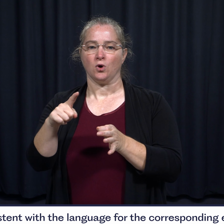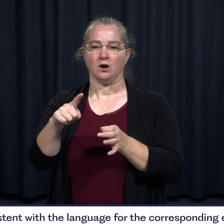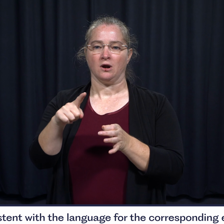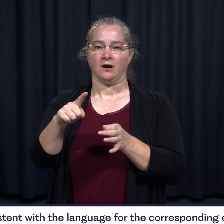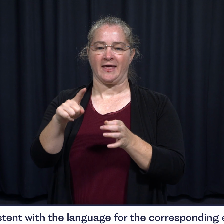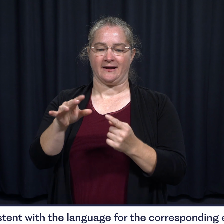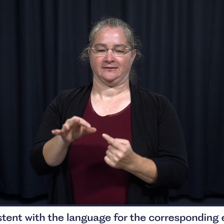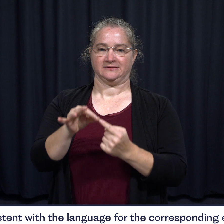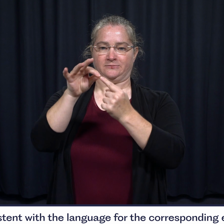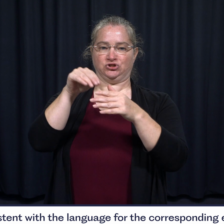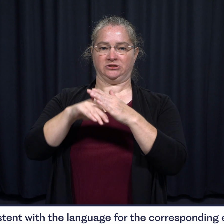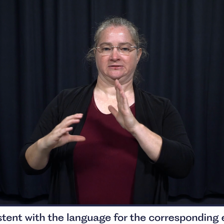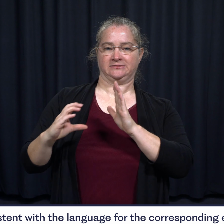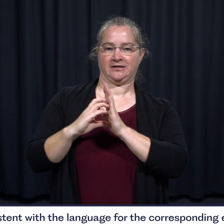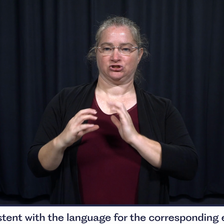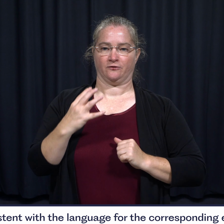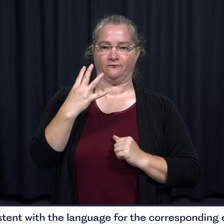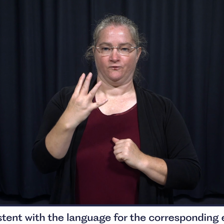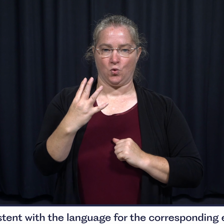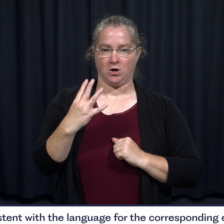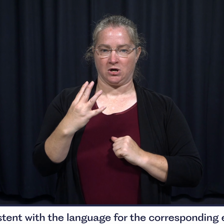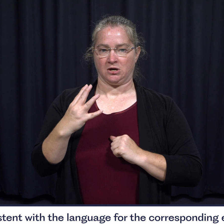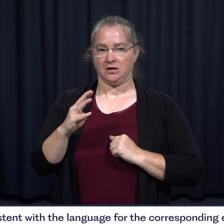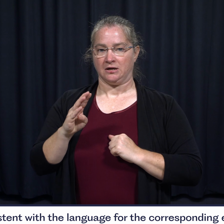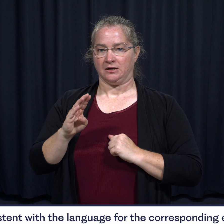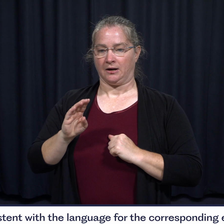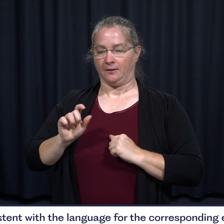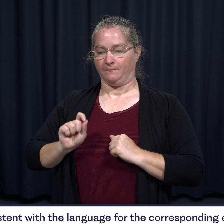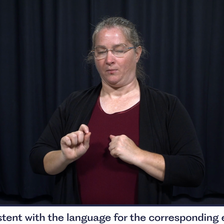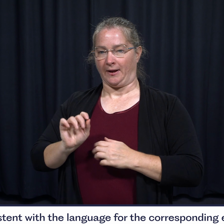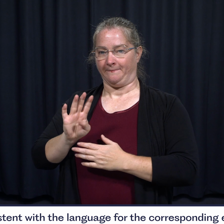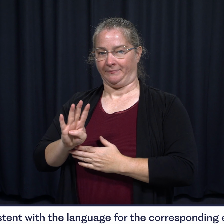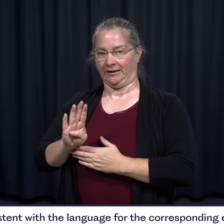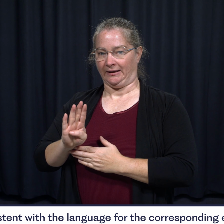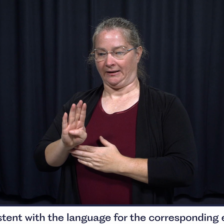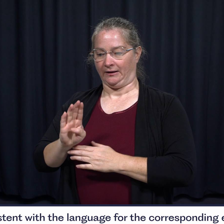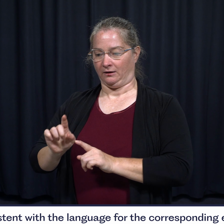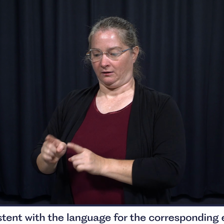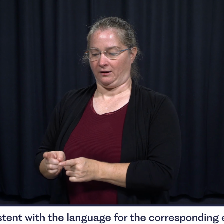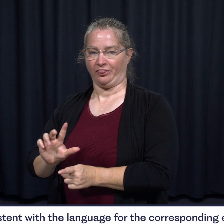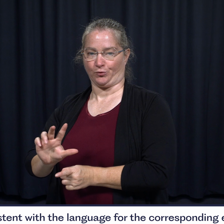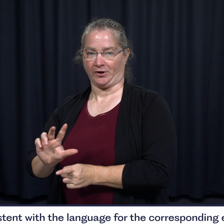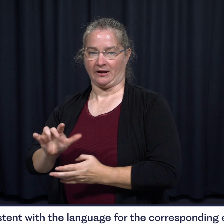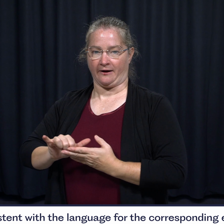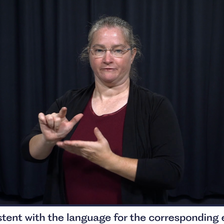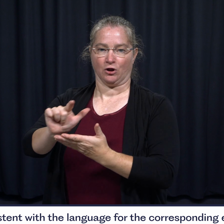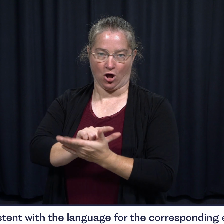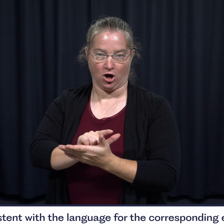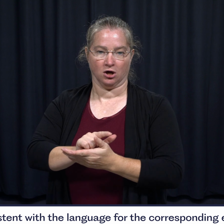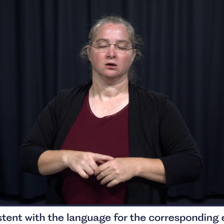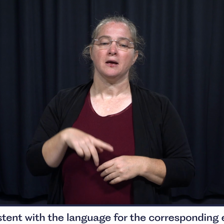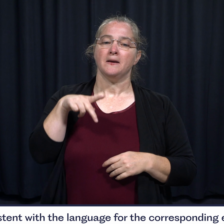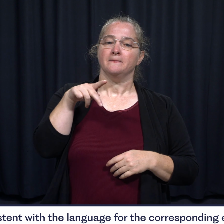in Section 4, subsection B3 of the Act, Pennsylvania Statutes, Title